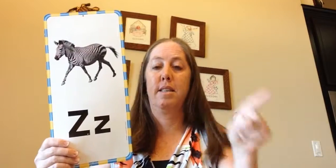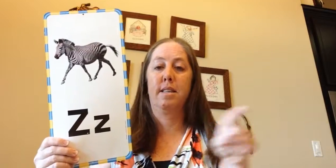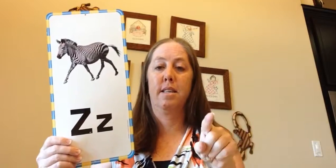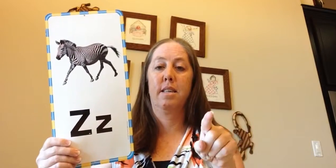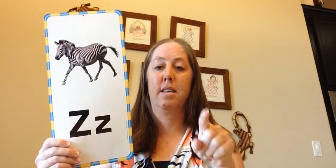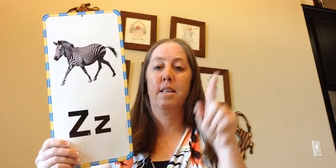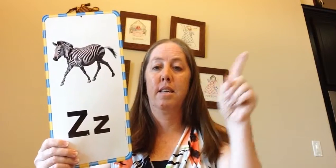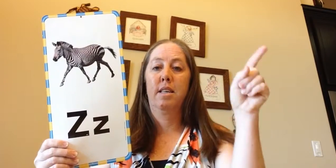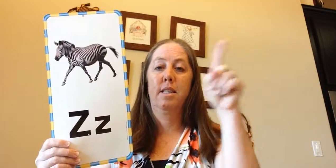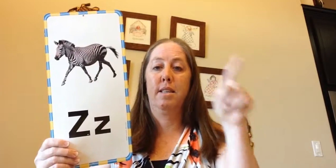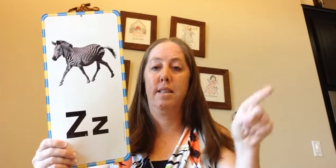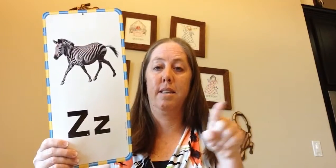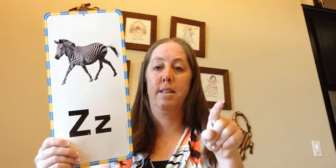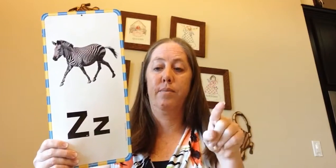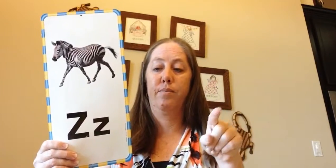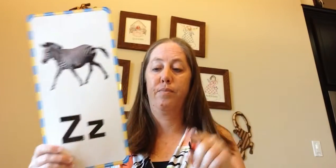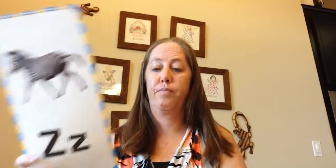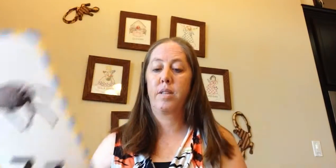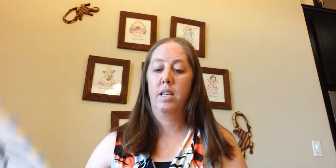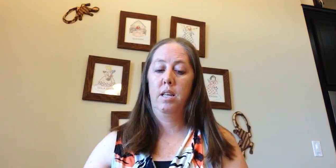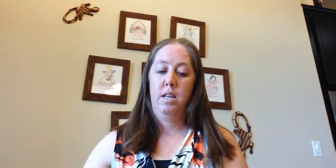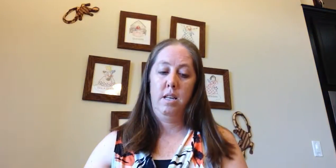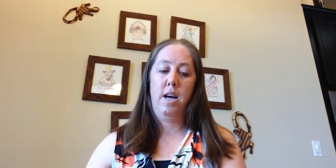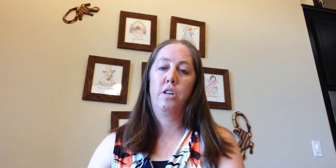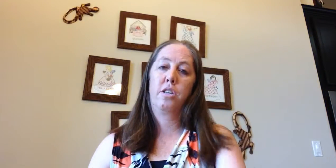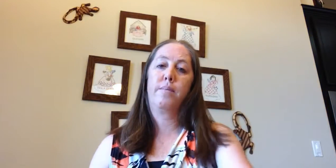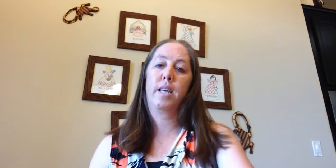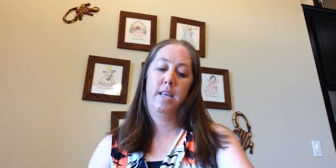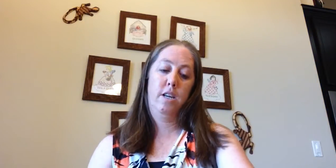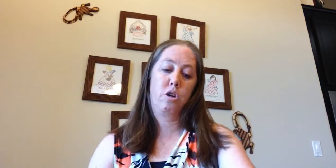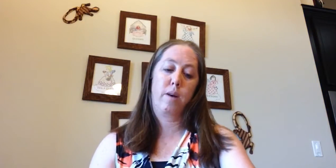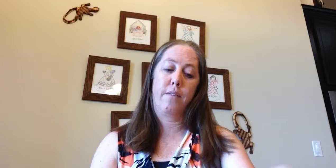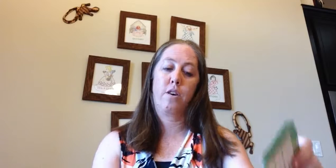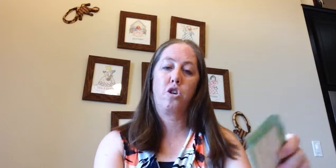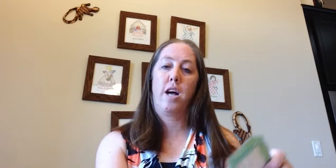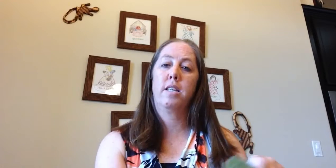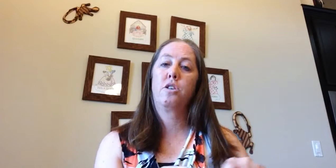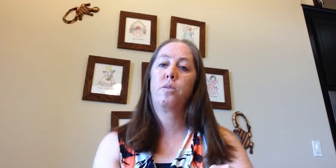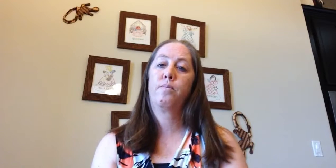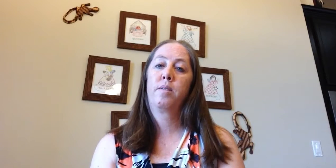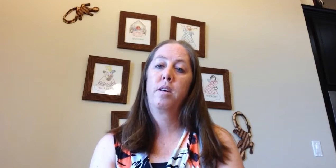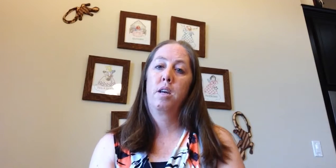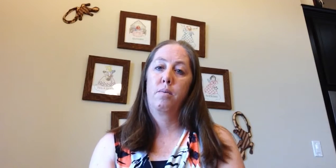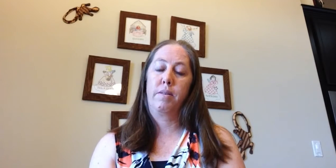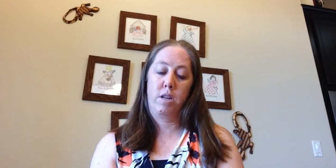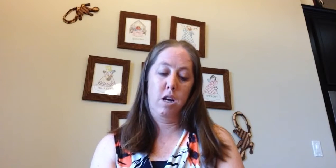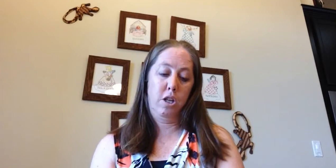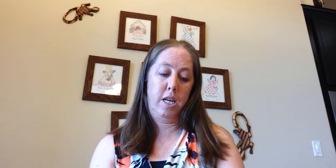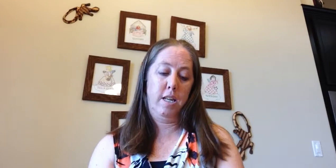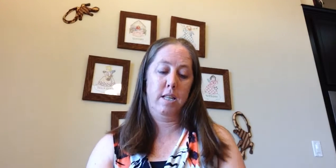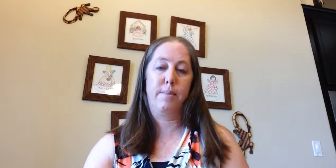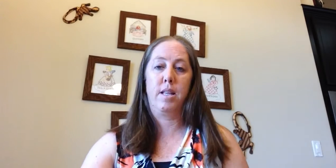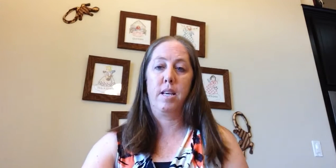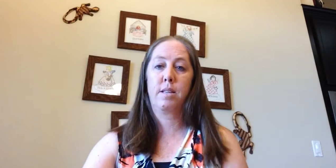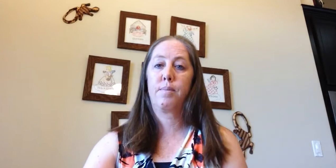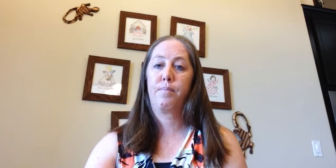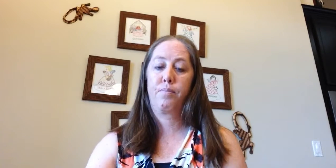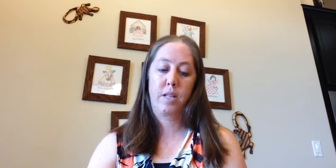Z. Z. Z. Now I know some of the kids are ready for a challenge. We've started looking at some of these. These